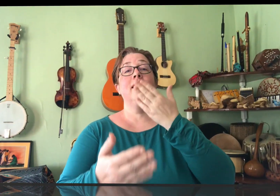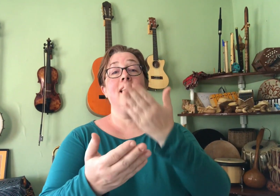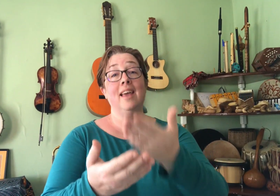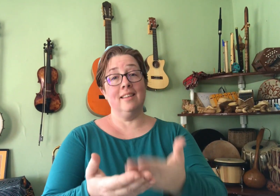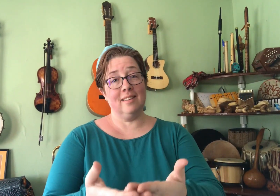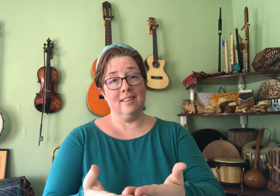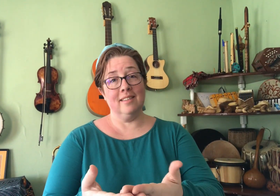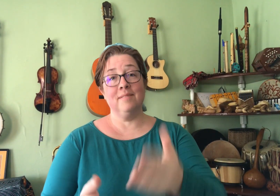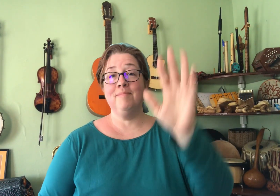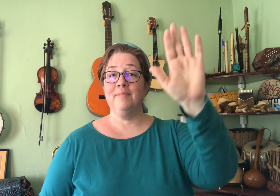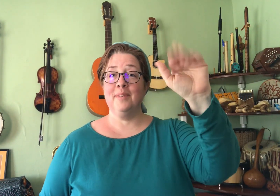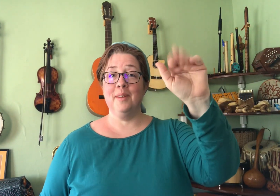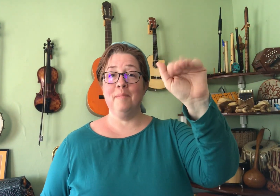Thanks. Goodbye.